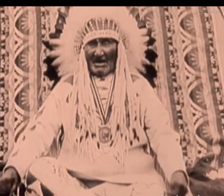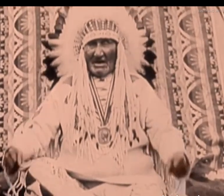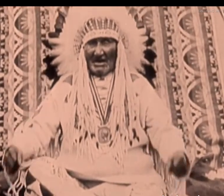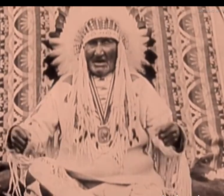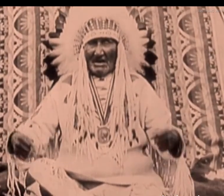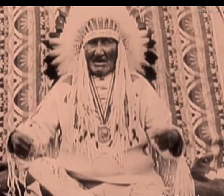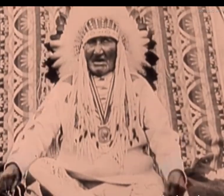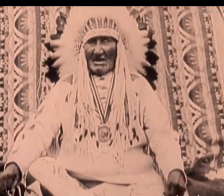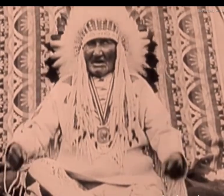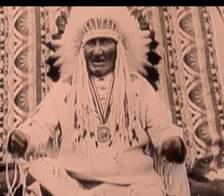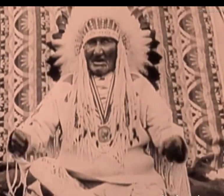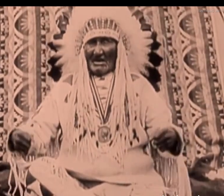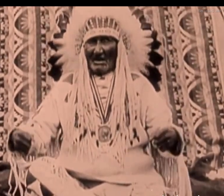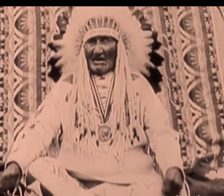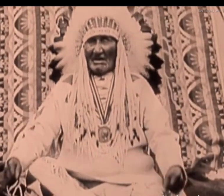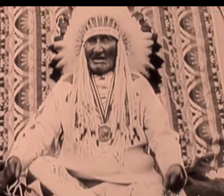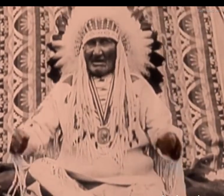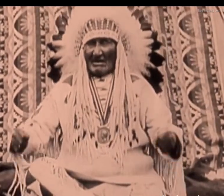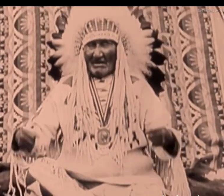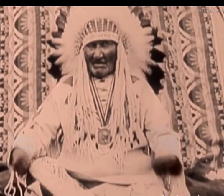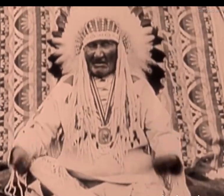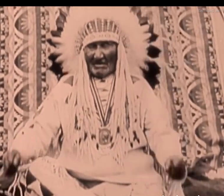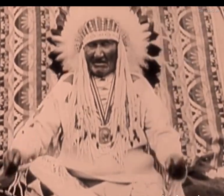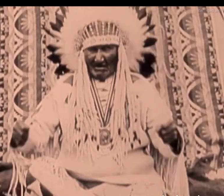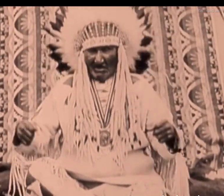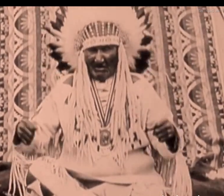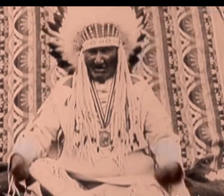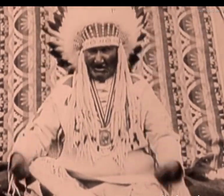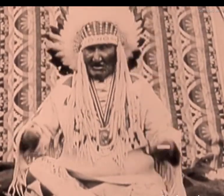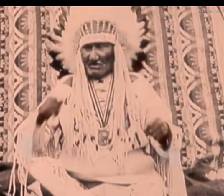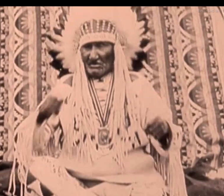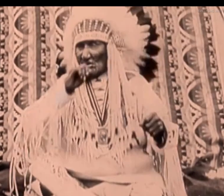He now sings the song of the medicine man,